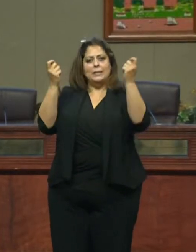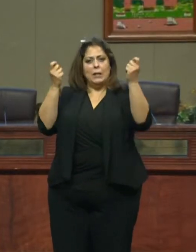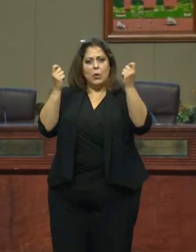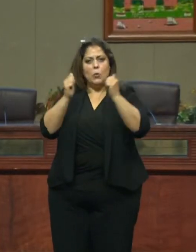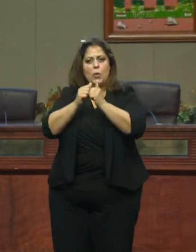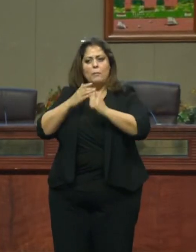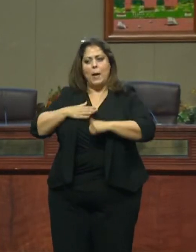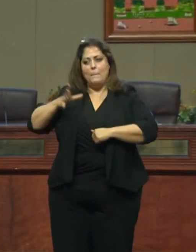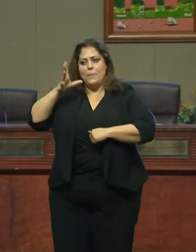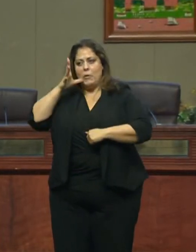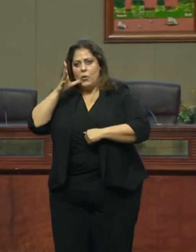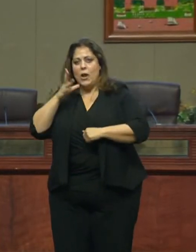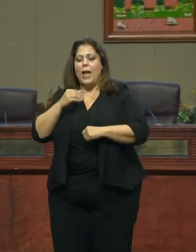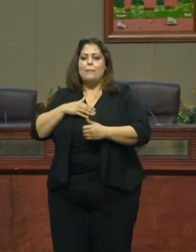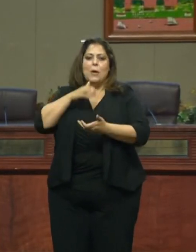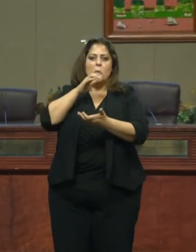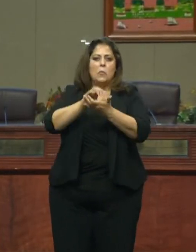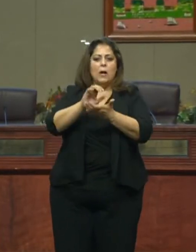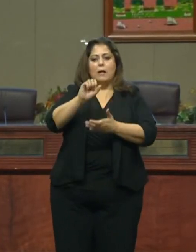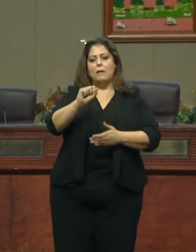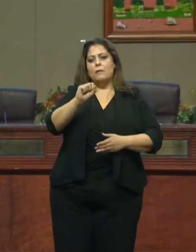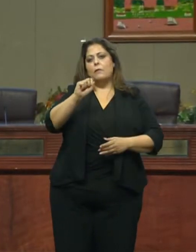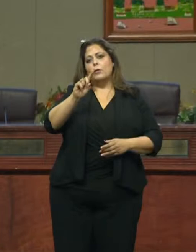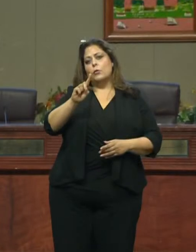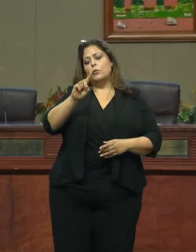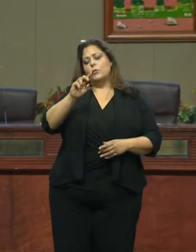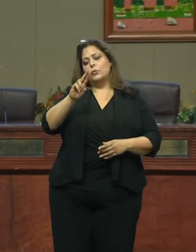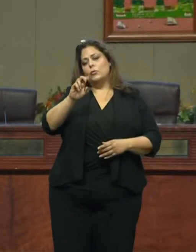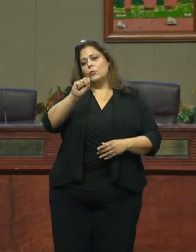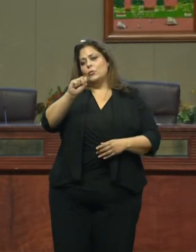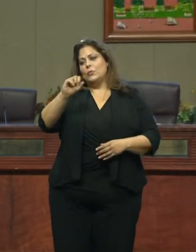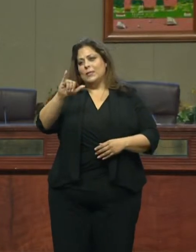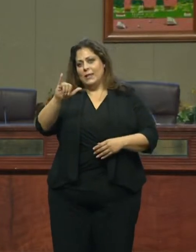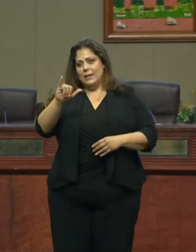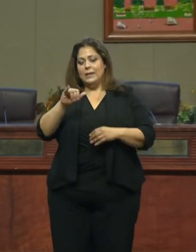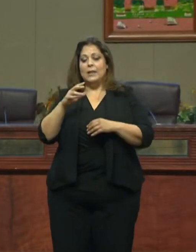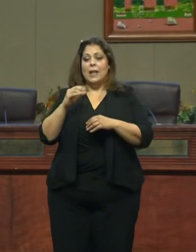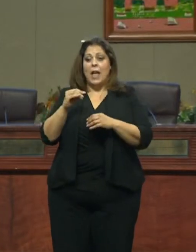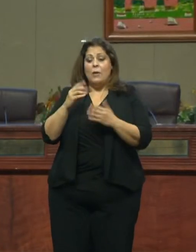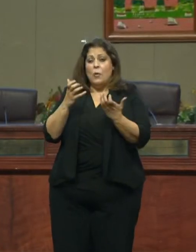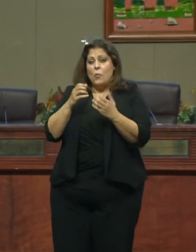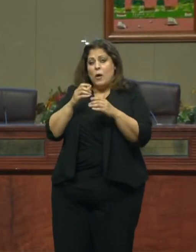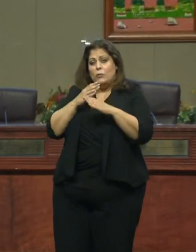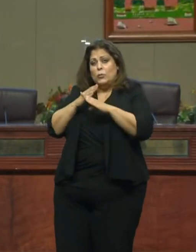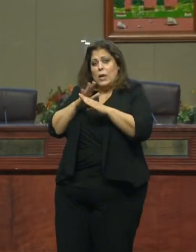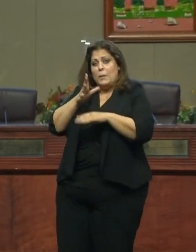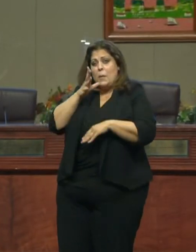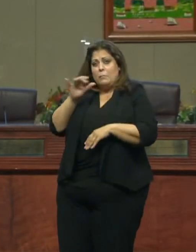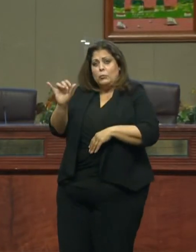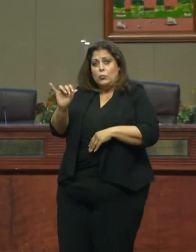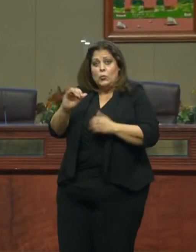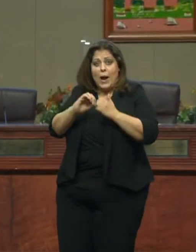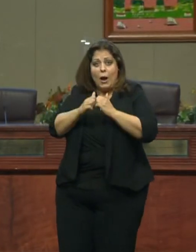it's critical that we continue to protect our moms, and the best way to protect your mom is to get